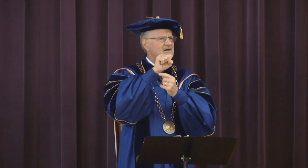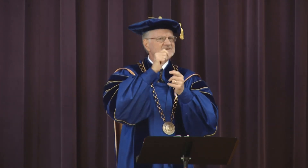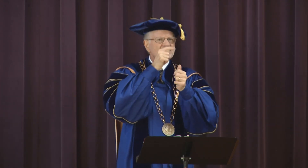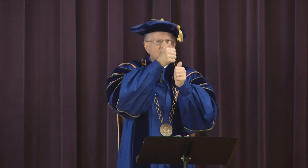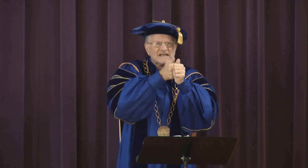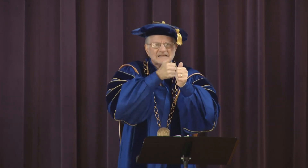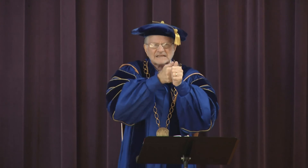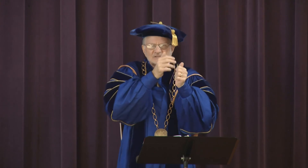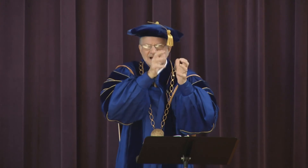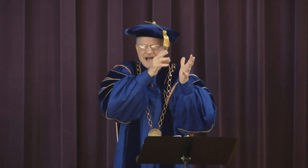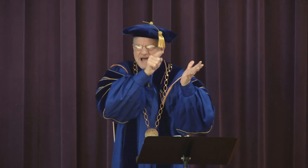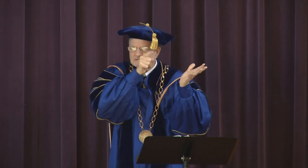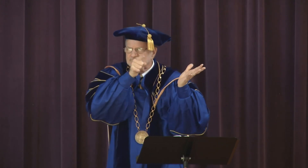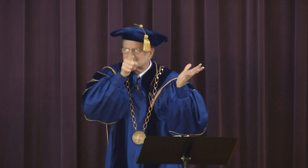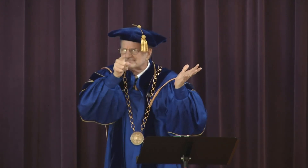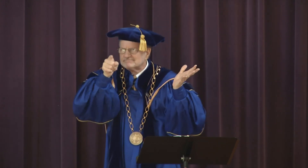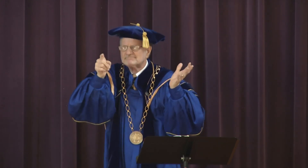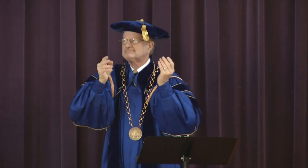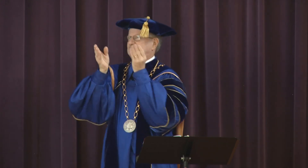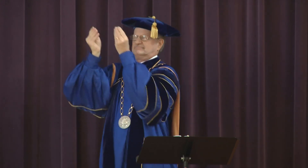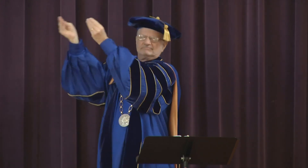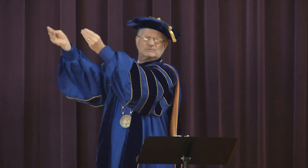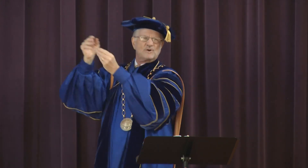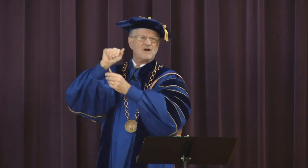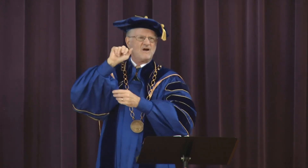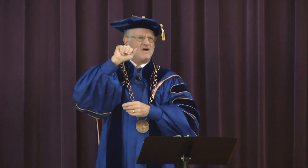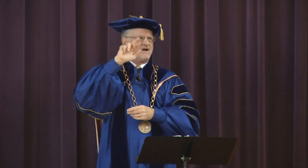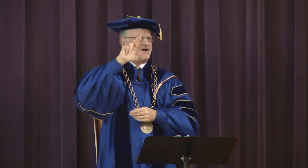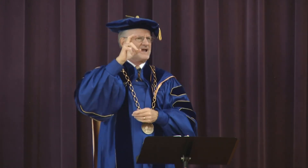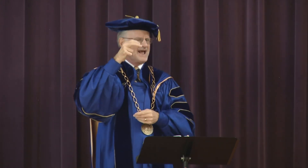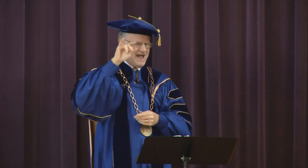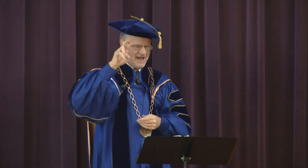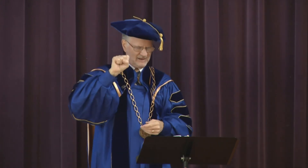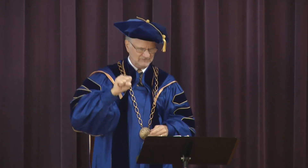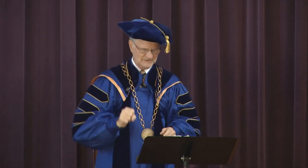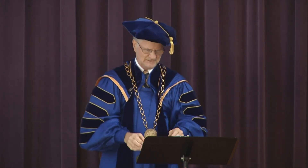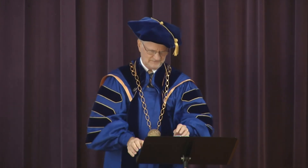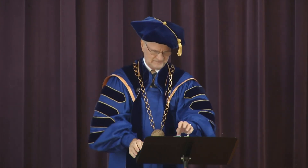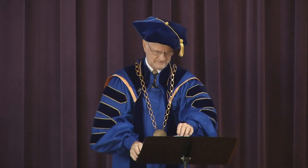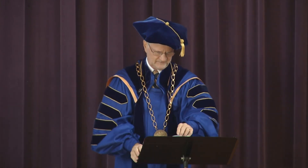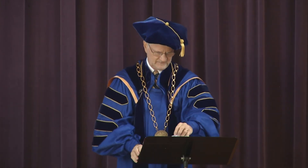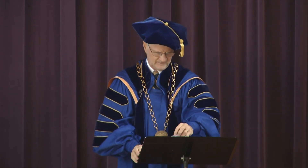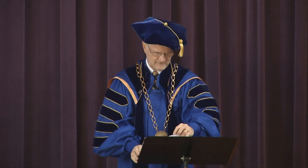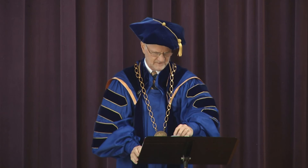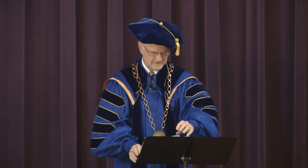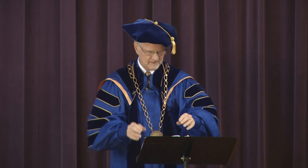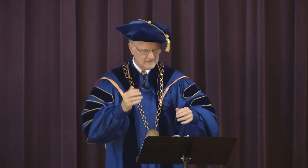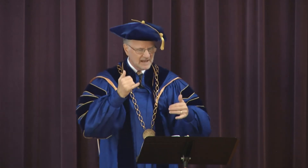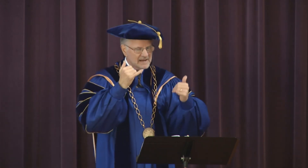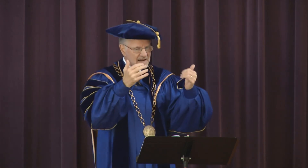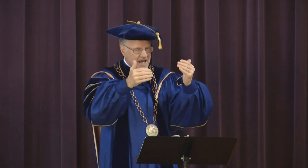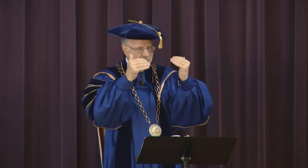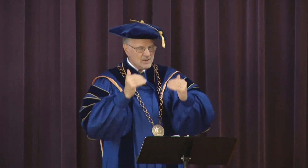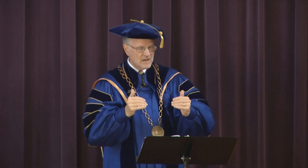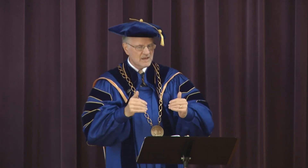collecting diplomas for each of the graduating classes throughout the years. Those are being given to the archives for safekeeping.